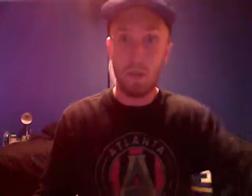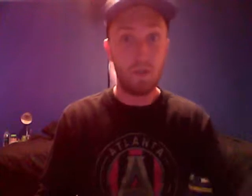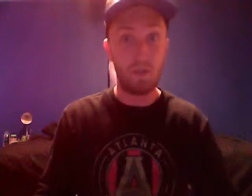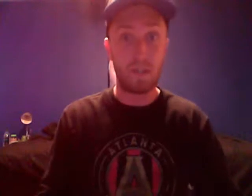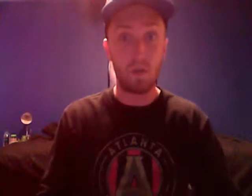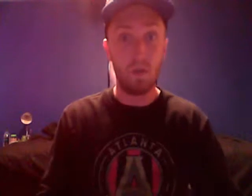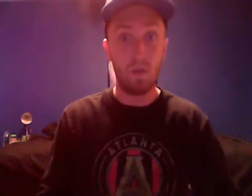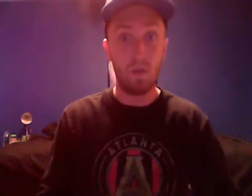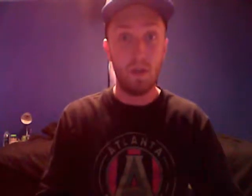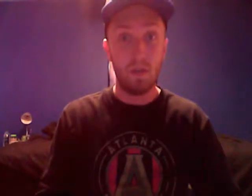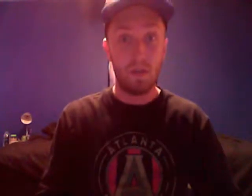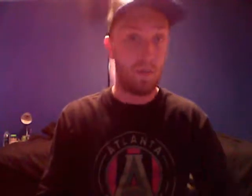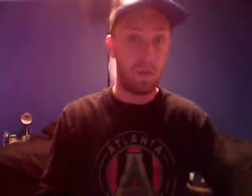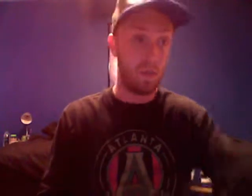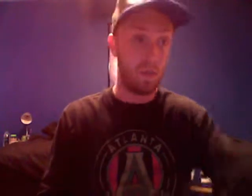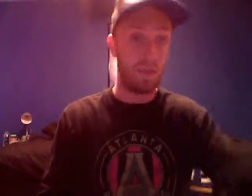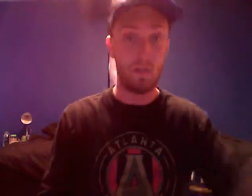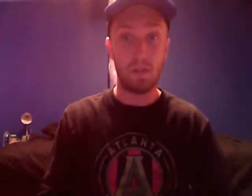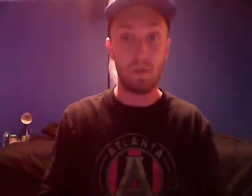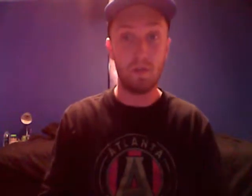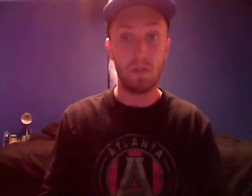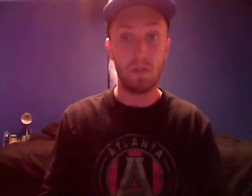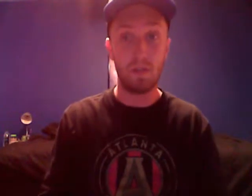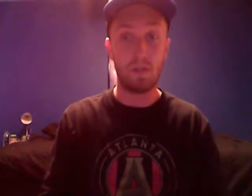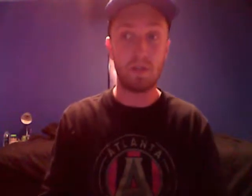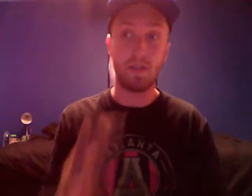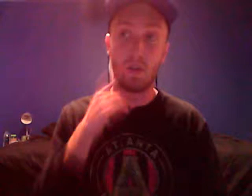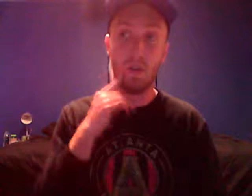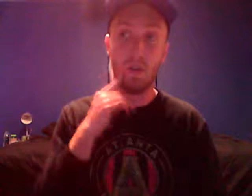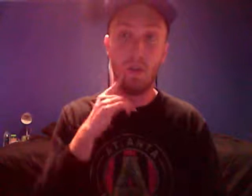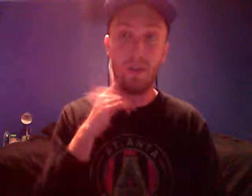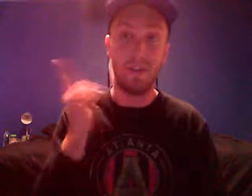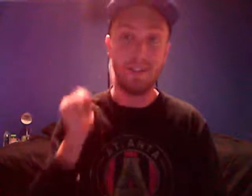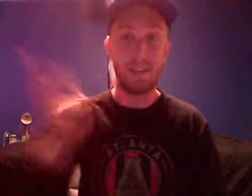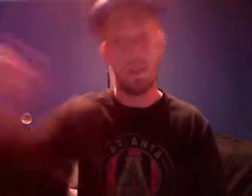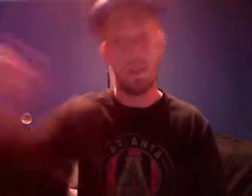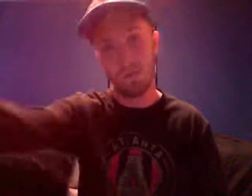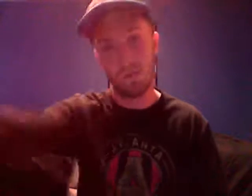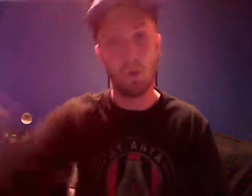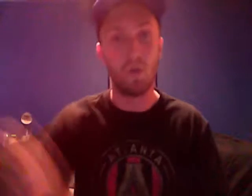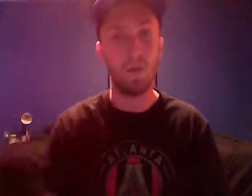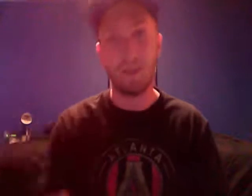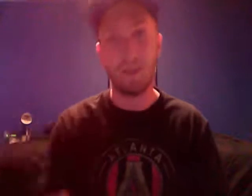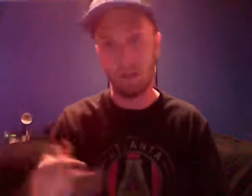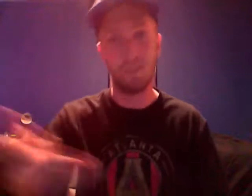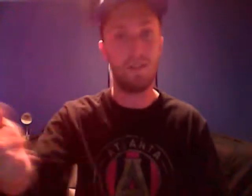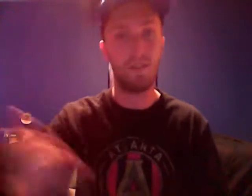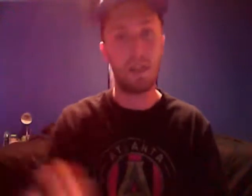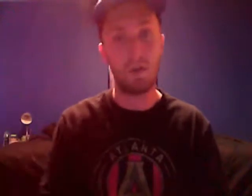their second goal. At first, the ref said it was a throw-in, but then all of a sudden, he's like, oh, you know what, in hindsight, corner. And then it leads to their second